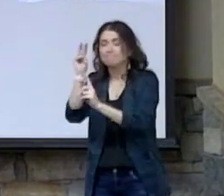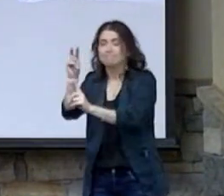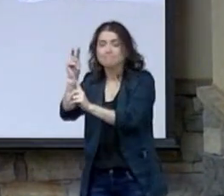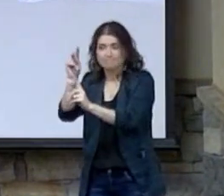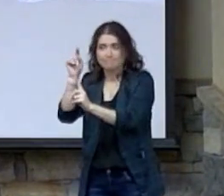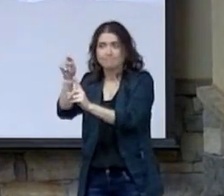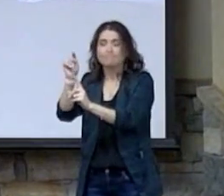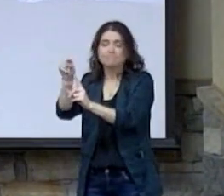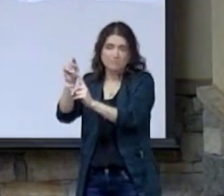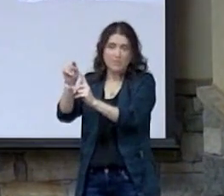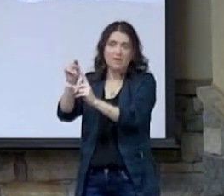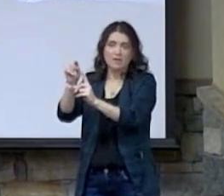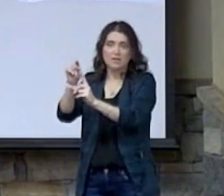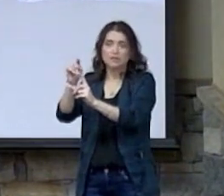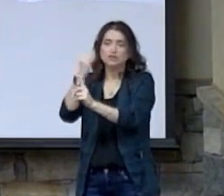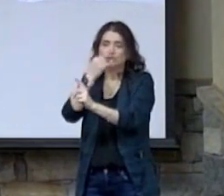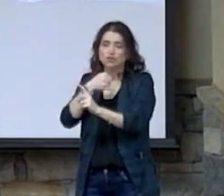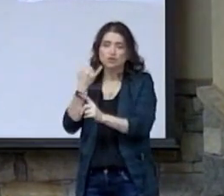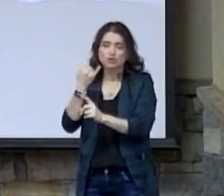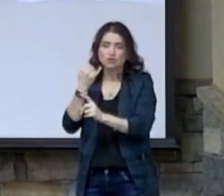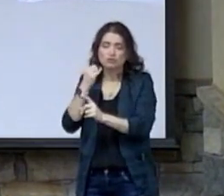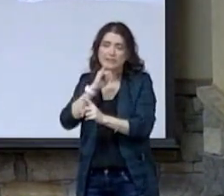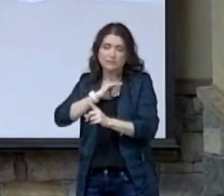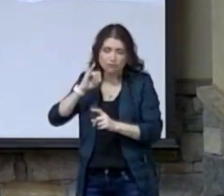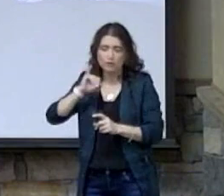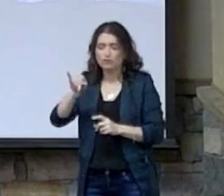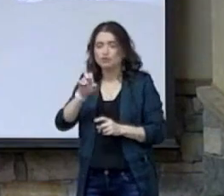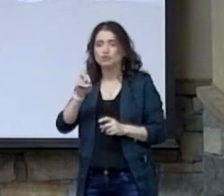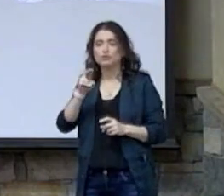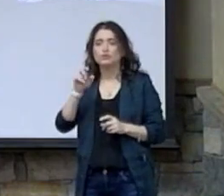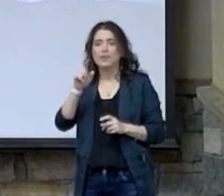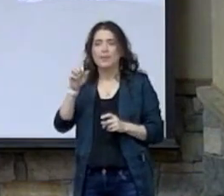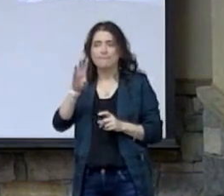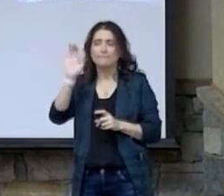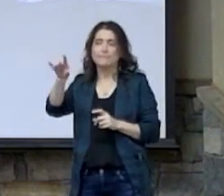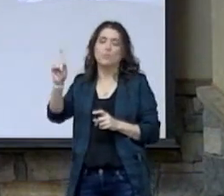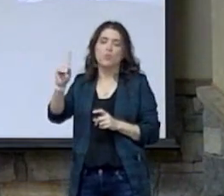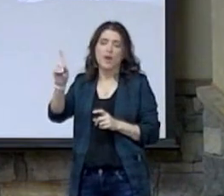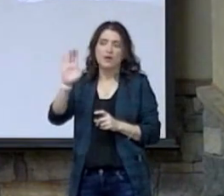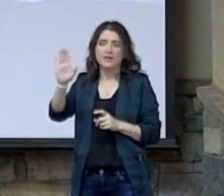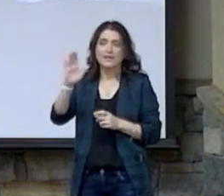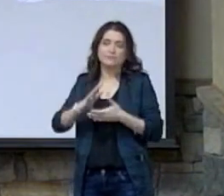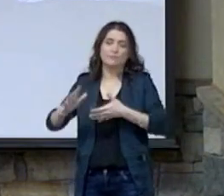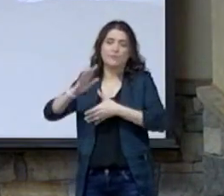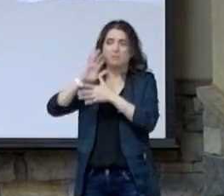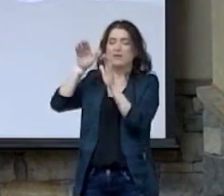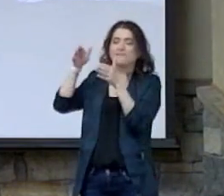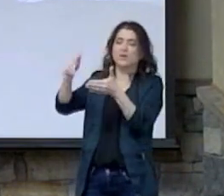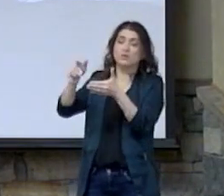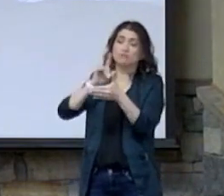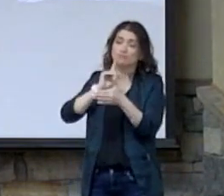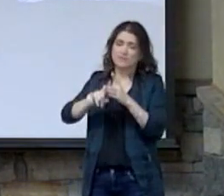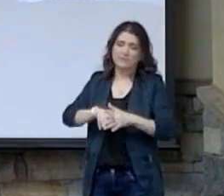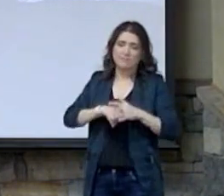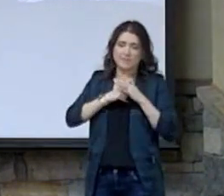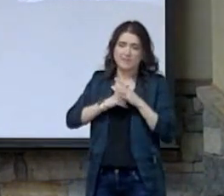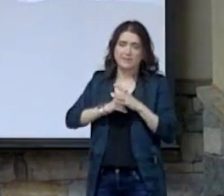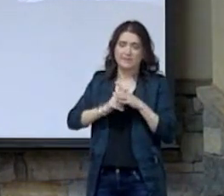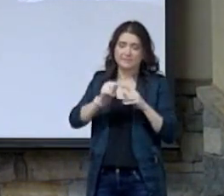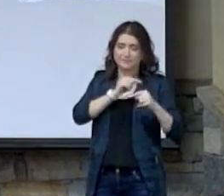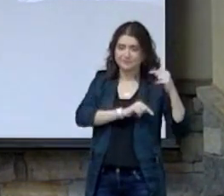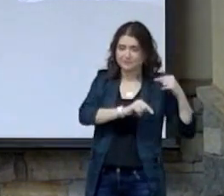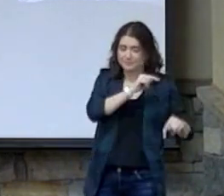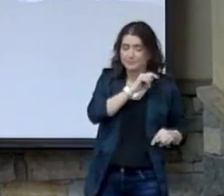squarely on ultimately Jerusalem, the very place that was his primary focus from the beginning. But